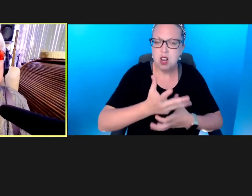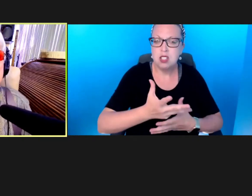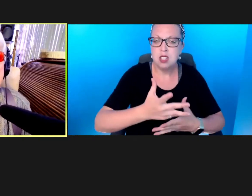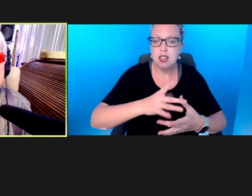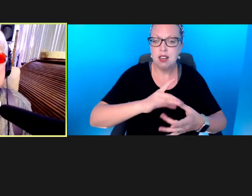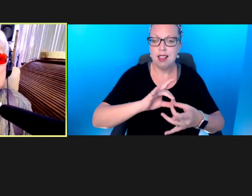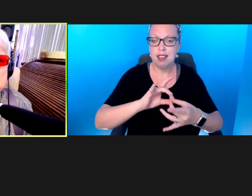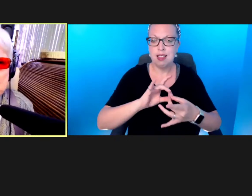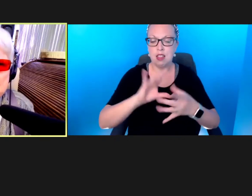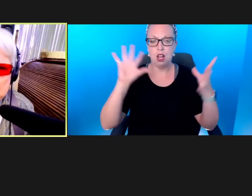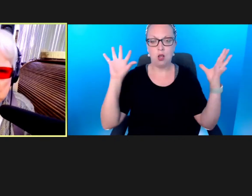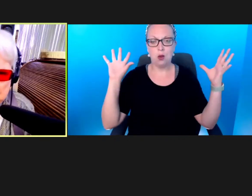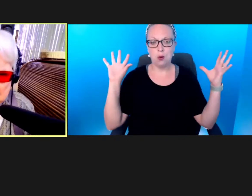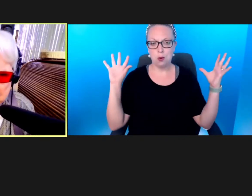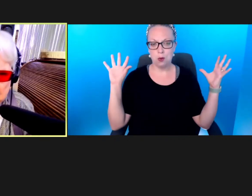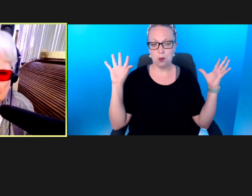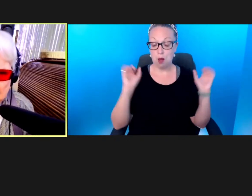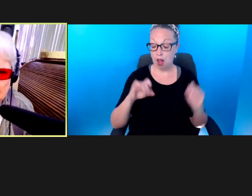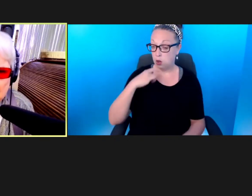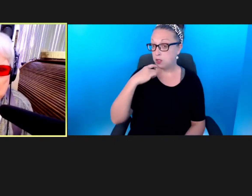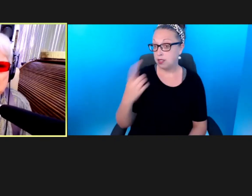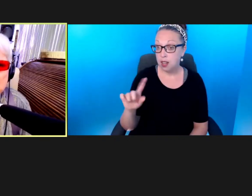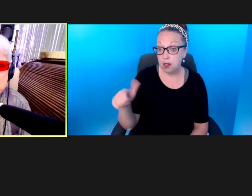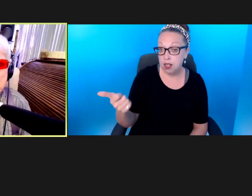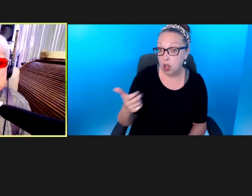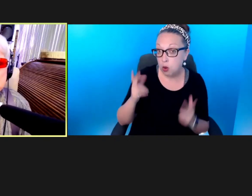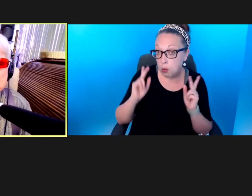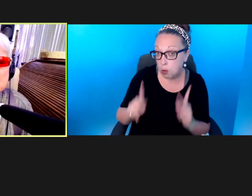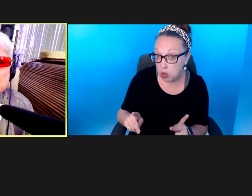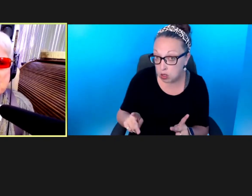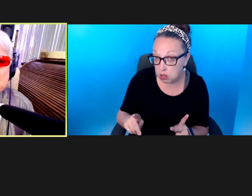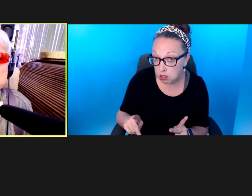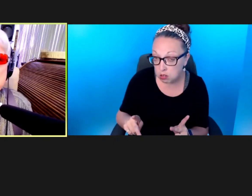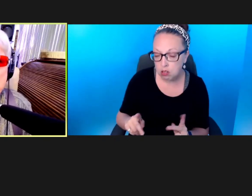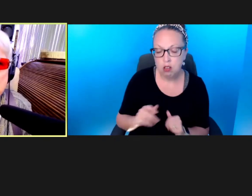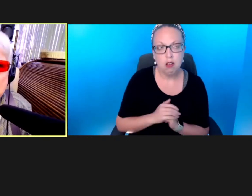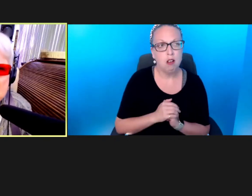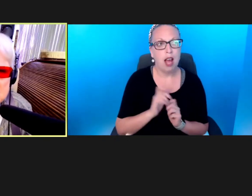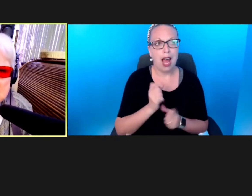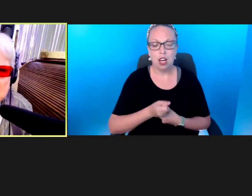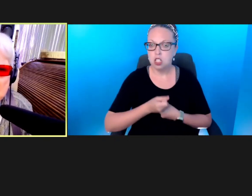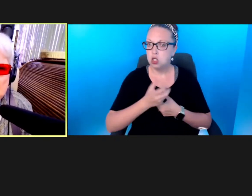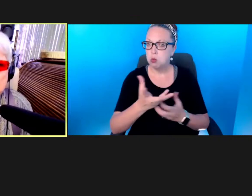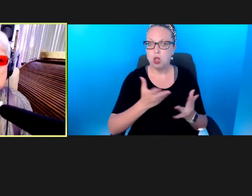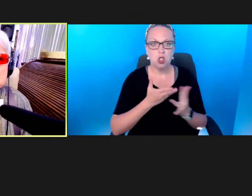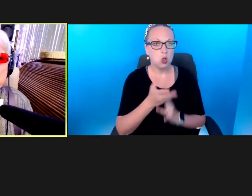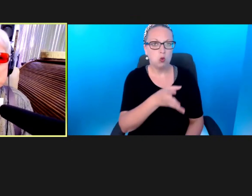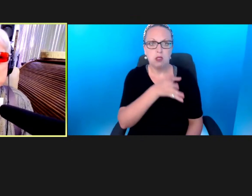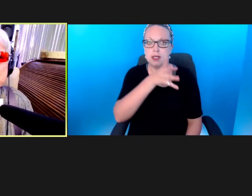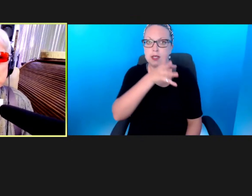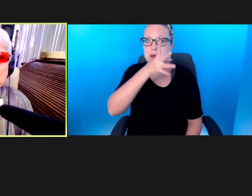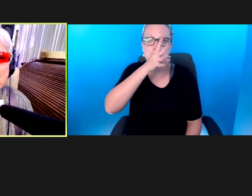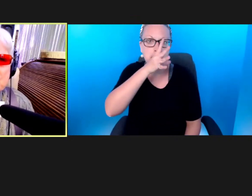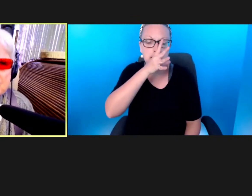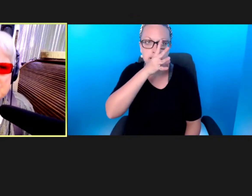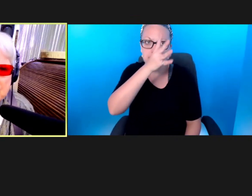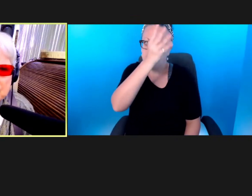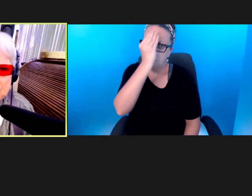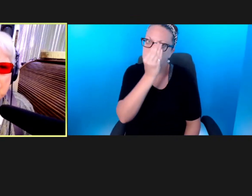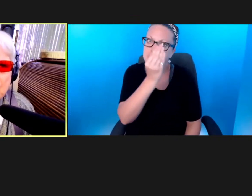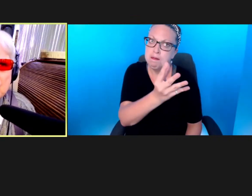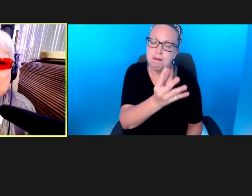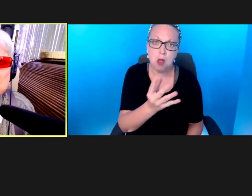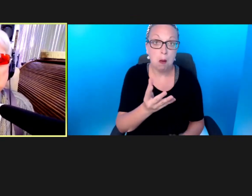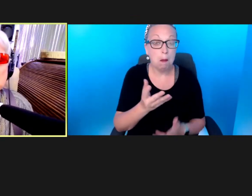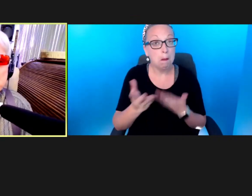can express it to another human being. You can express it by just speaking it. You can express it by writing it